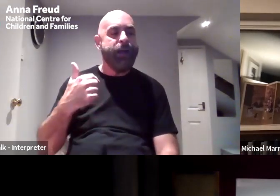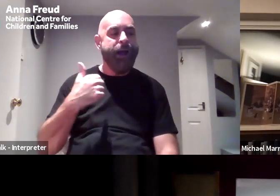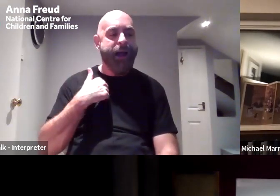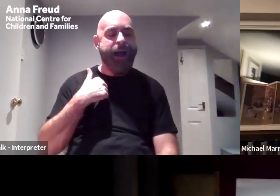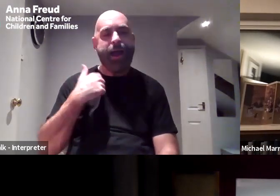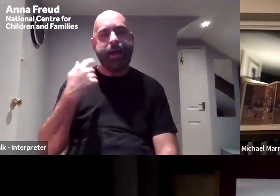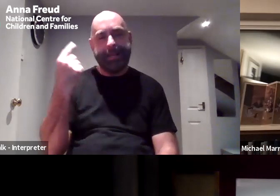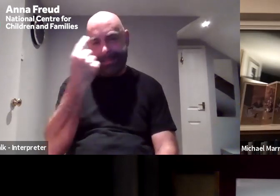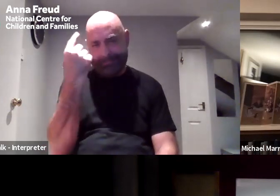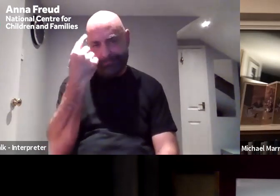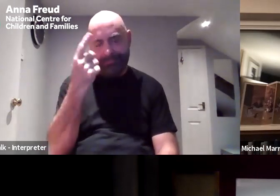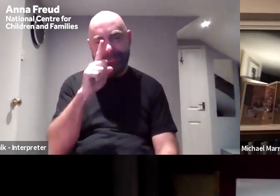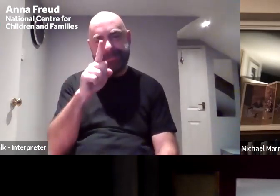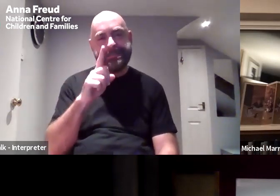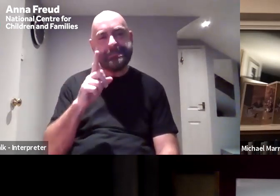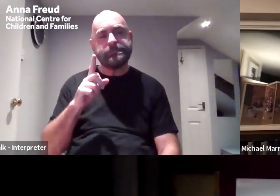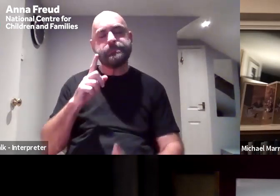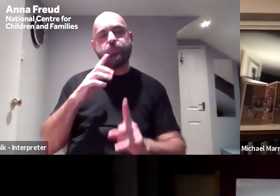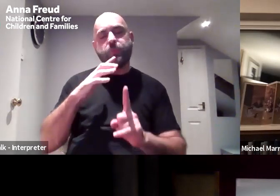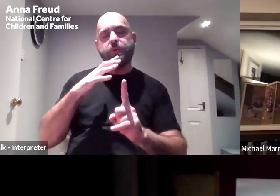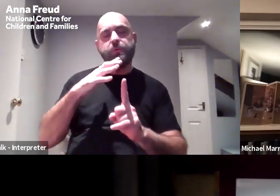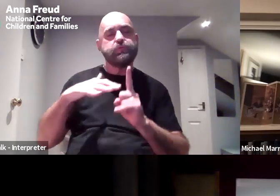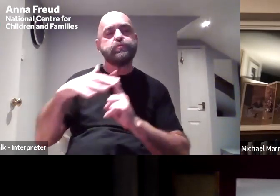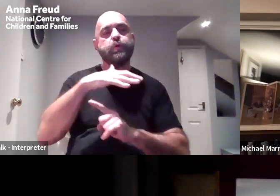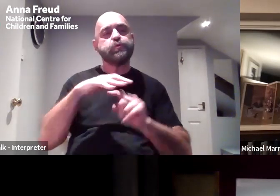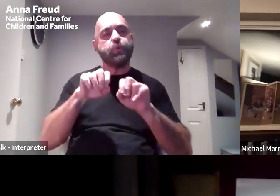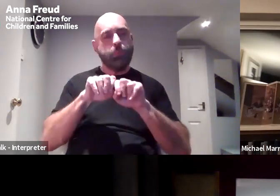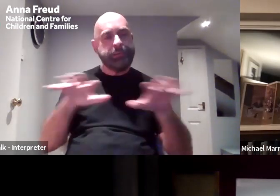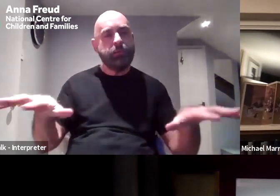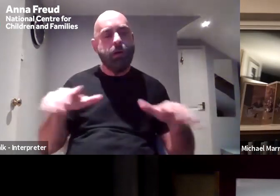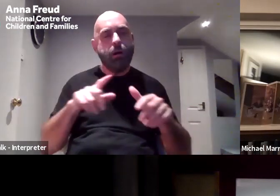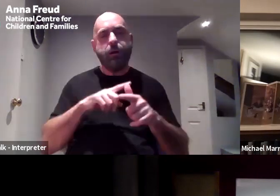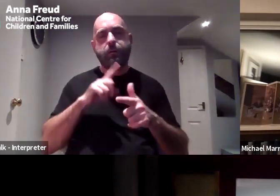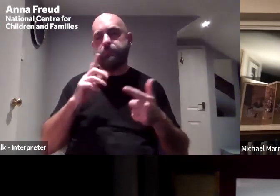that certainly social media